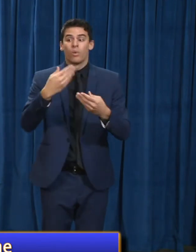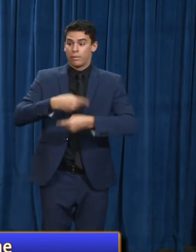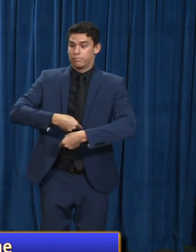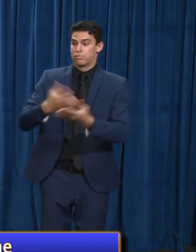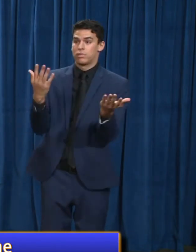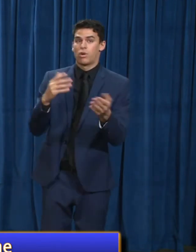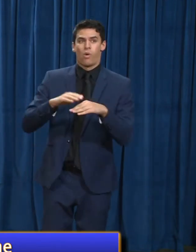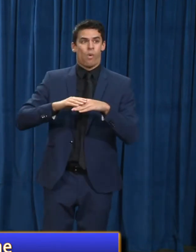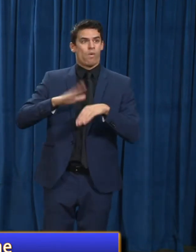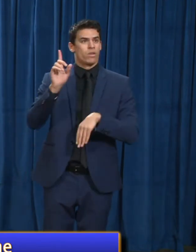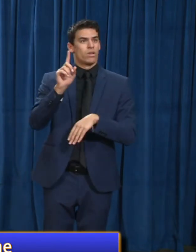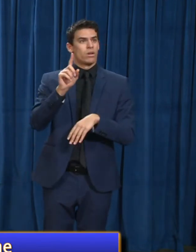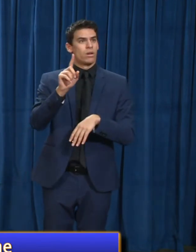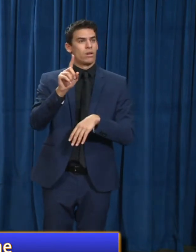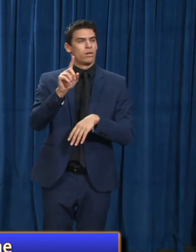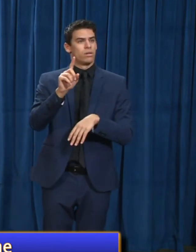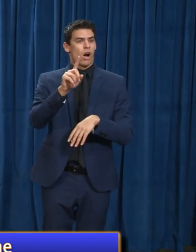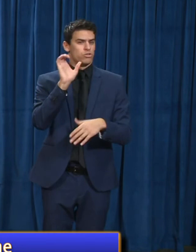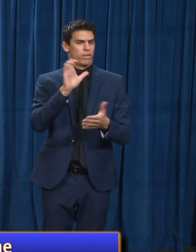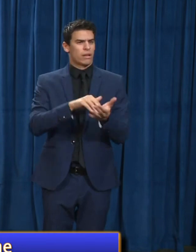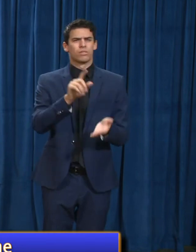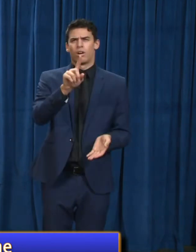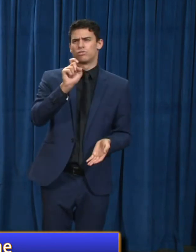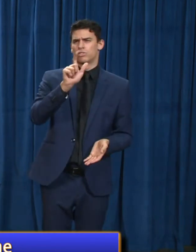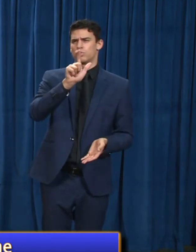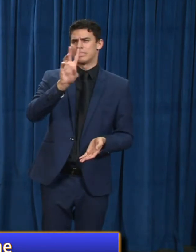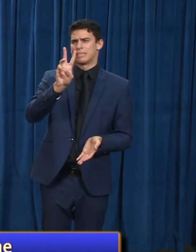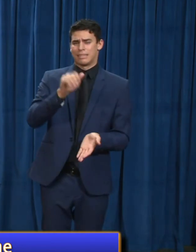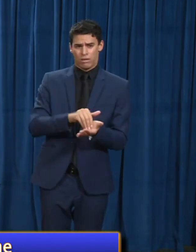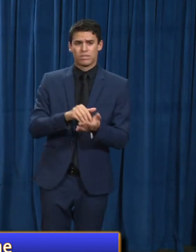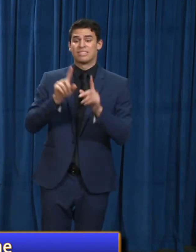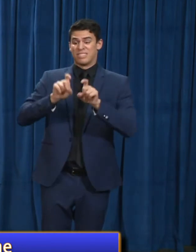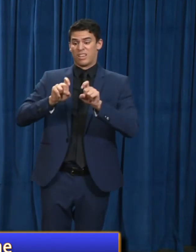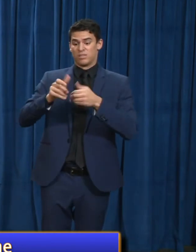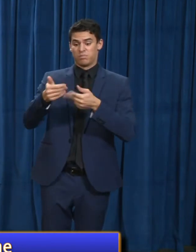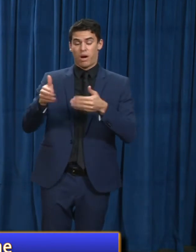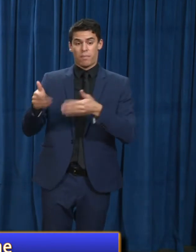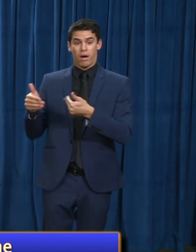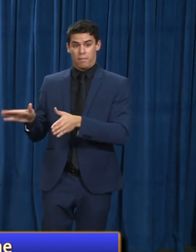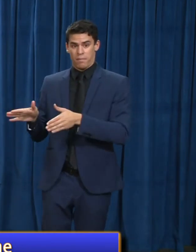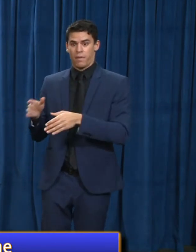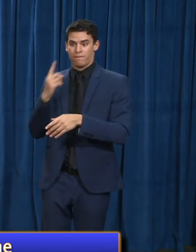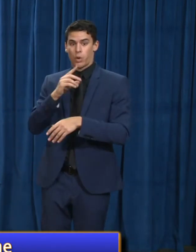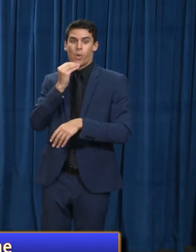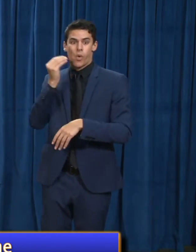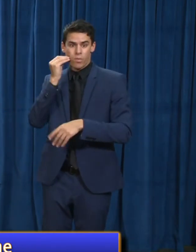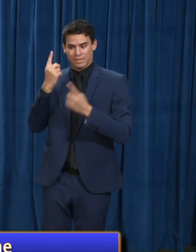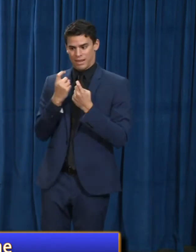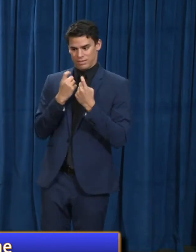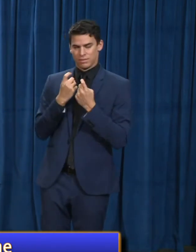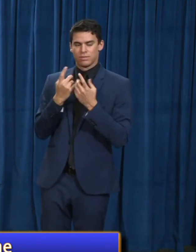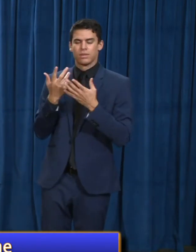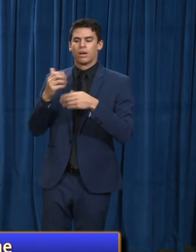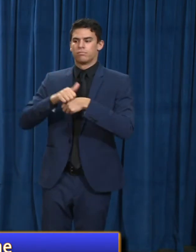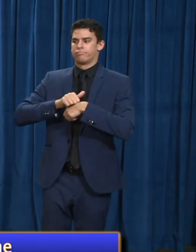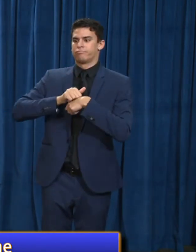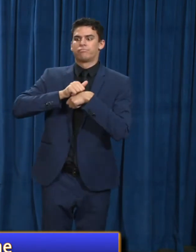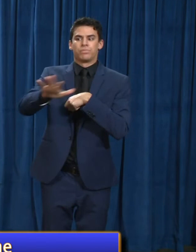I believe the number is 126,000 test kits at home for students and